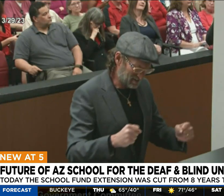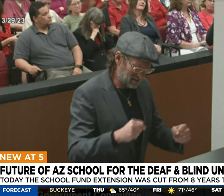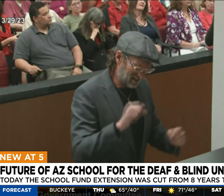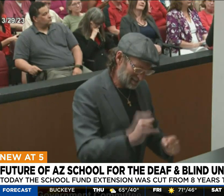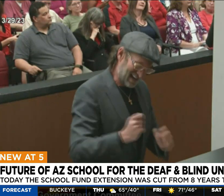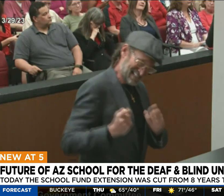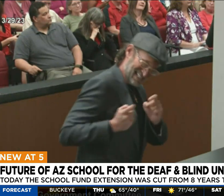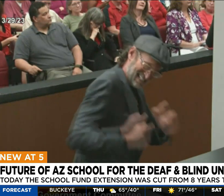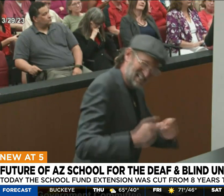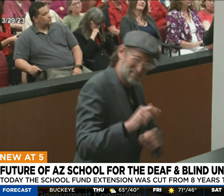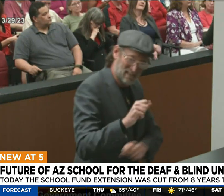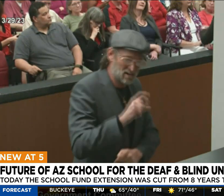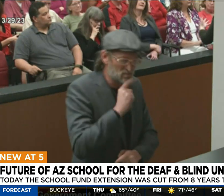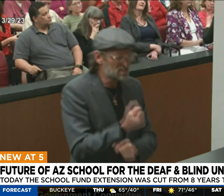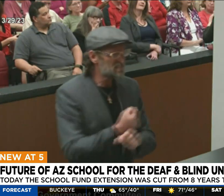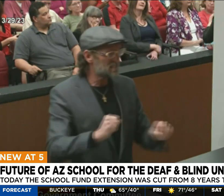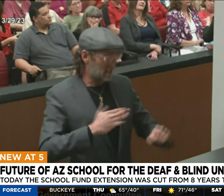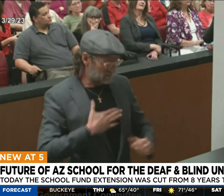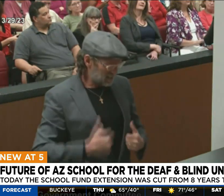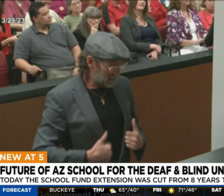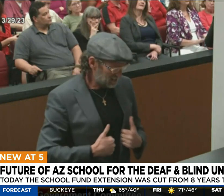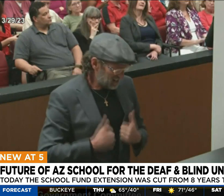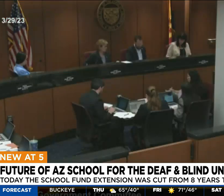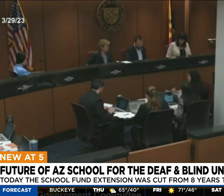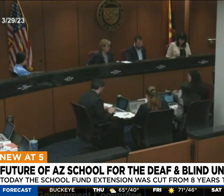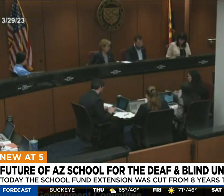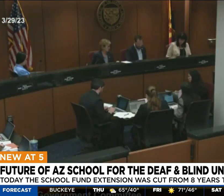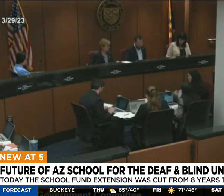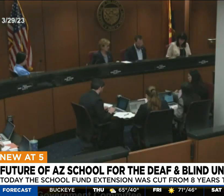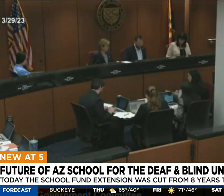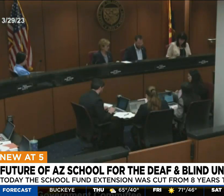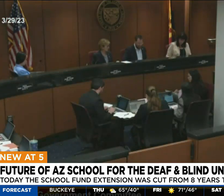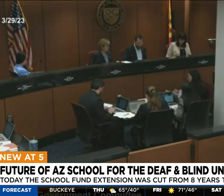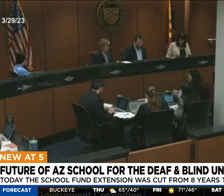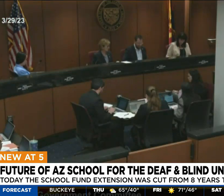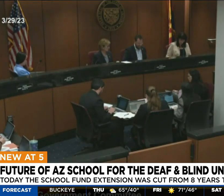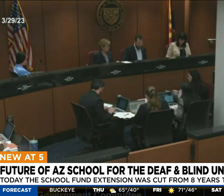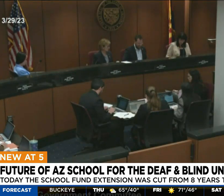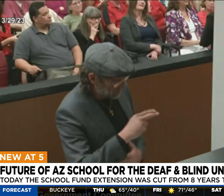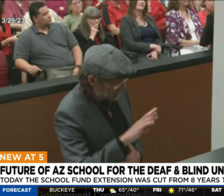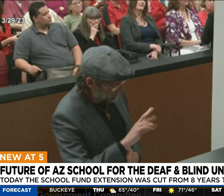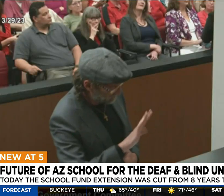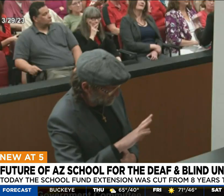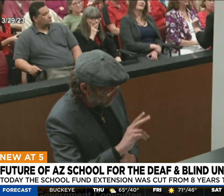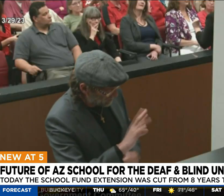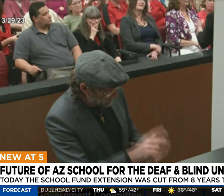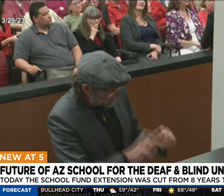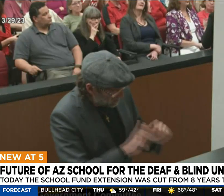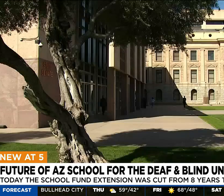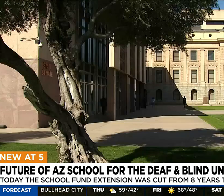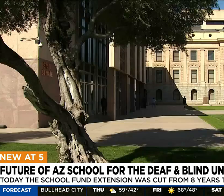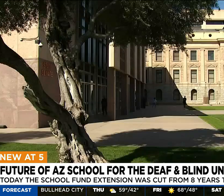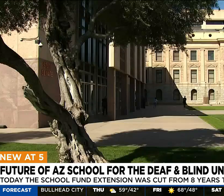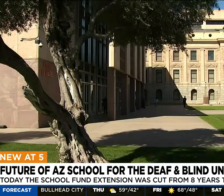today's hearing was Academy Award winning actor Troy Kotzer, a graduate of ASDB and a Mesa resident. He said the Arizona